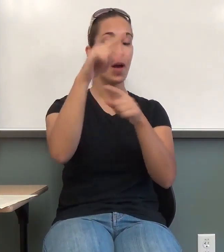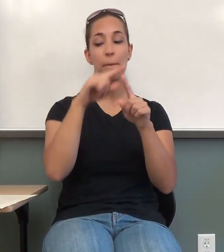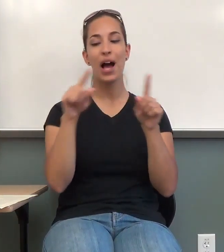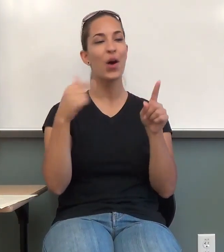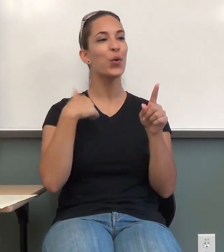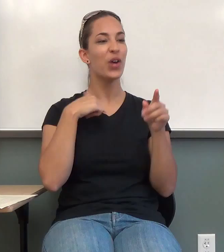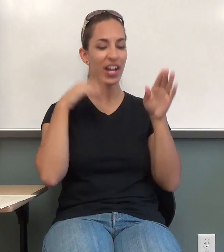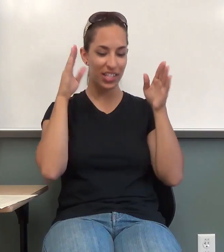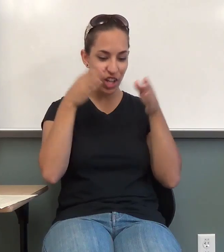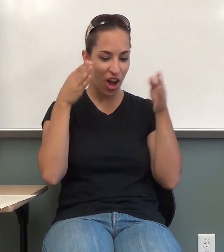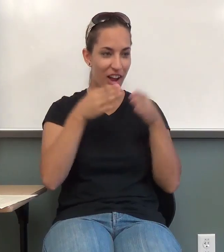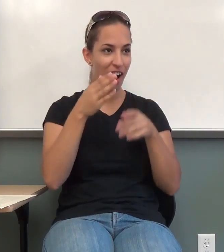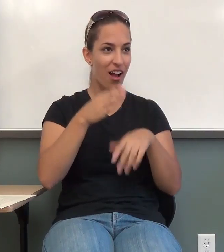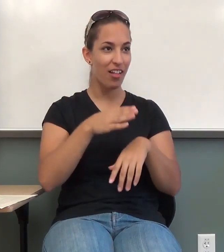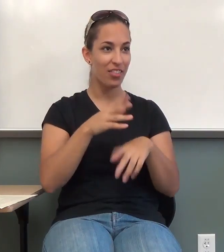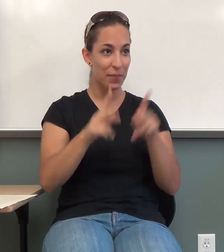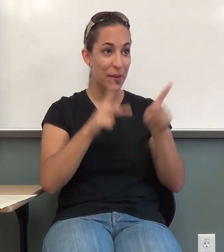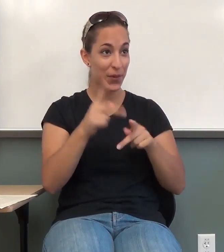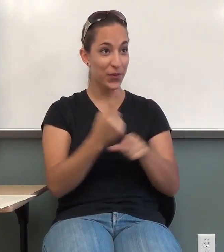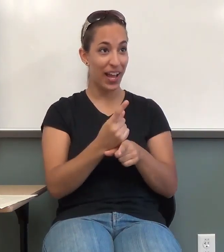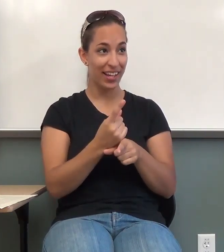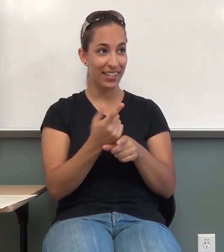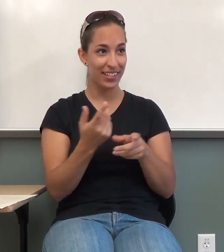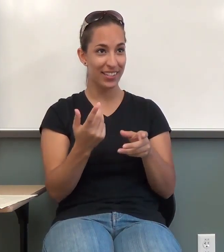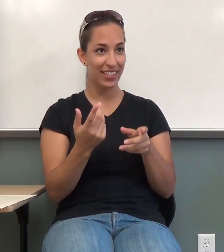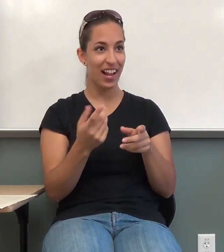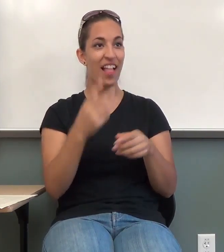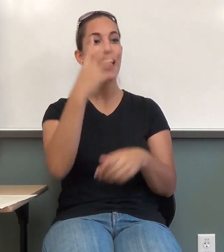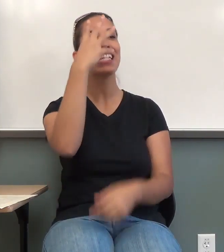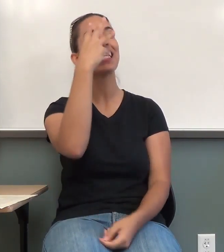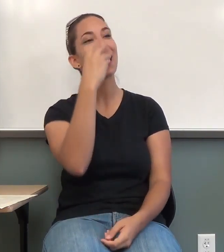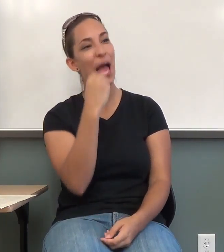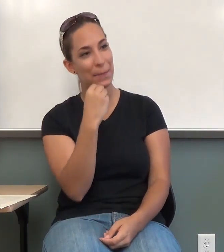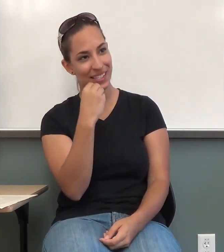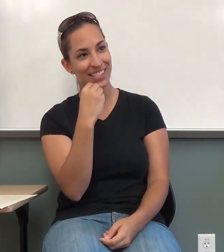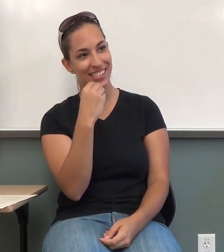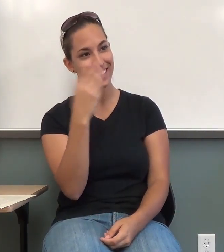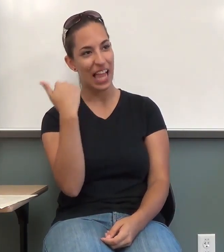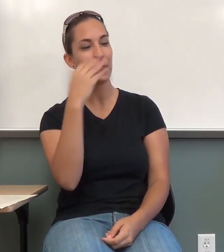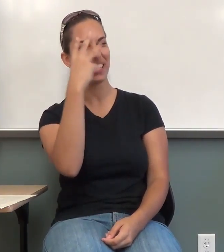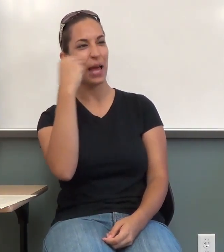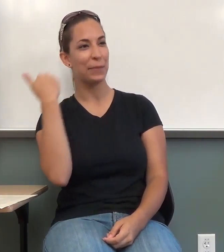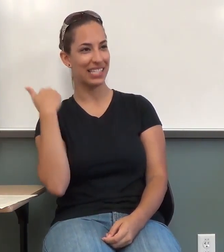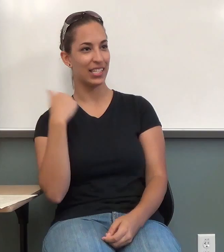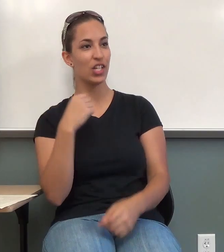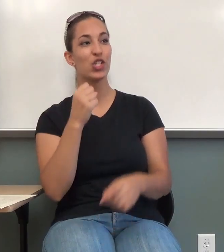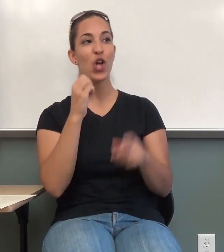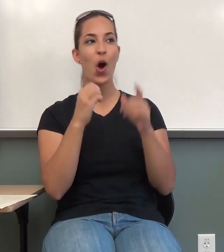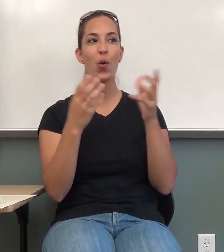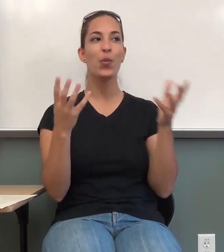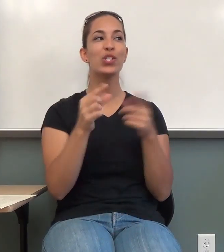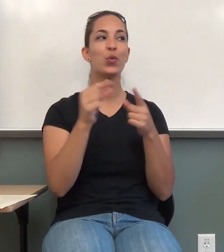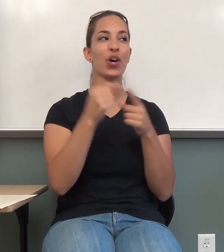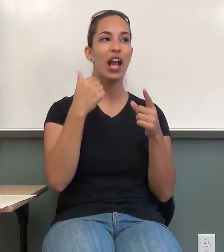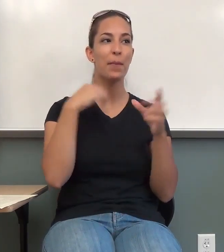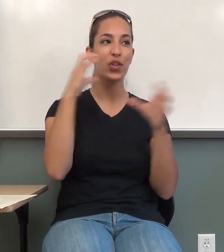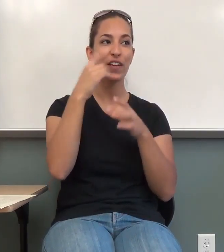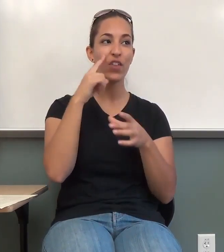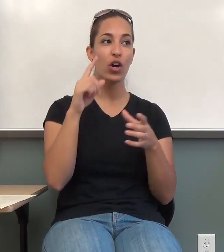passengers again, aren't we over there, guys? Hello? Slept. So Michael, what's the word that I'm looking for? I don't know, because you guys aren't paying